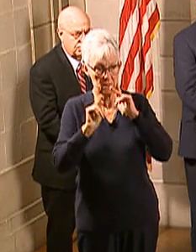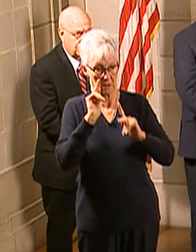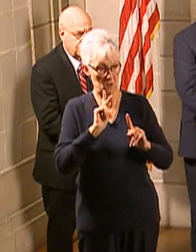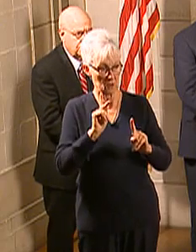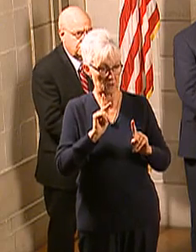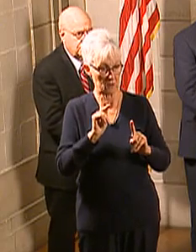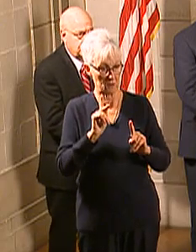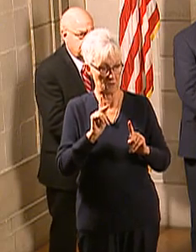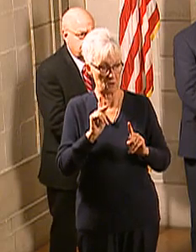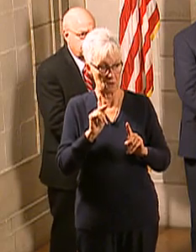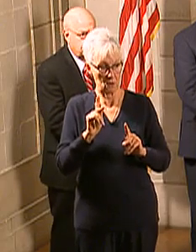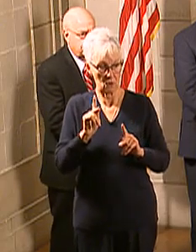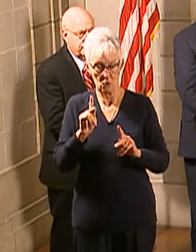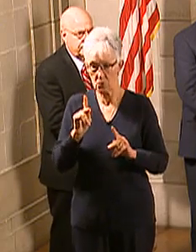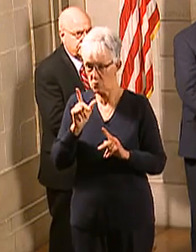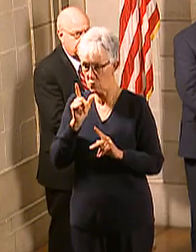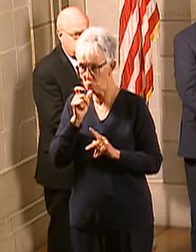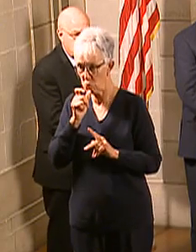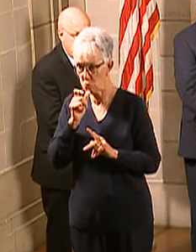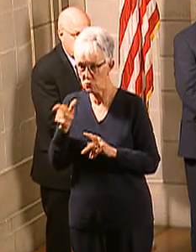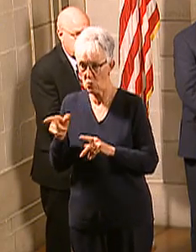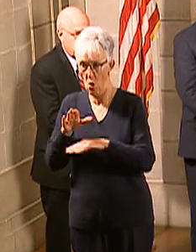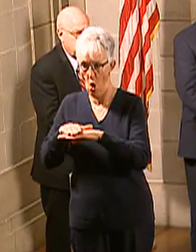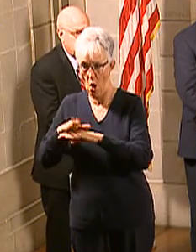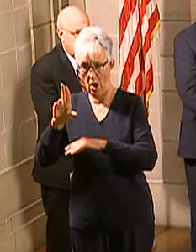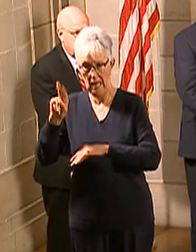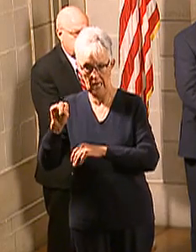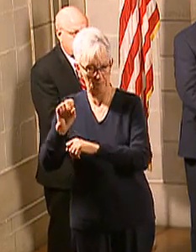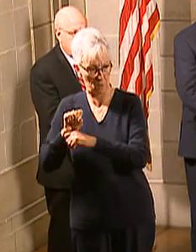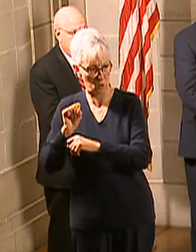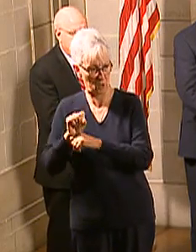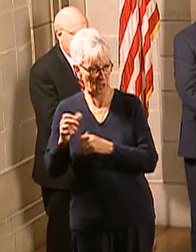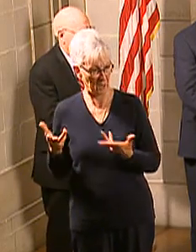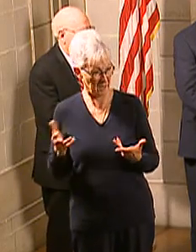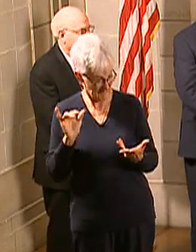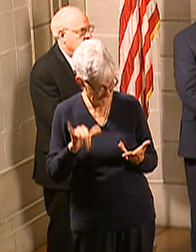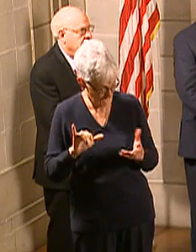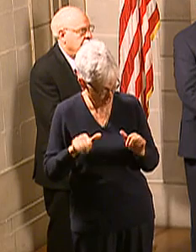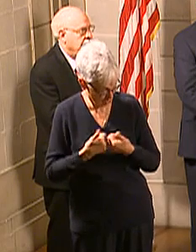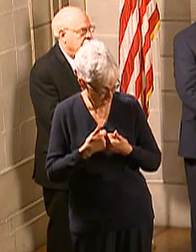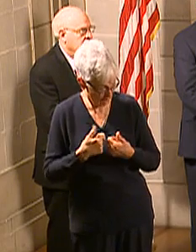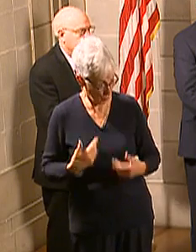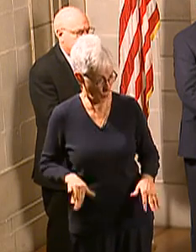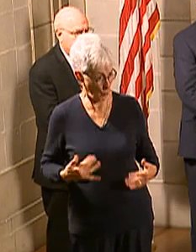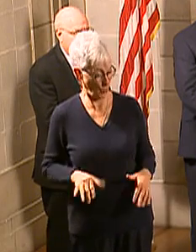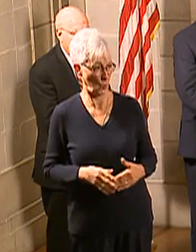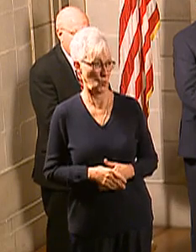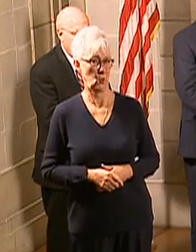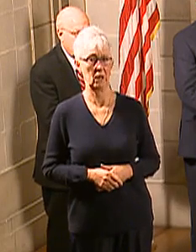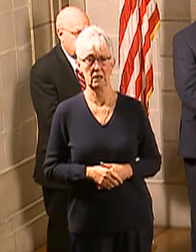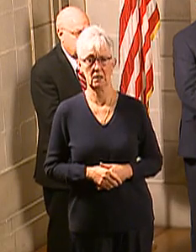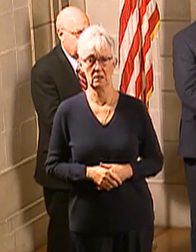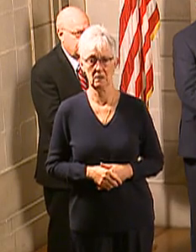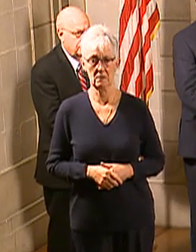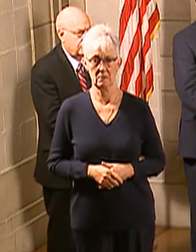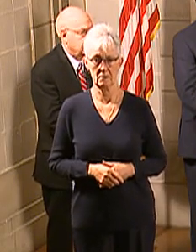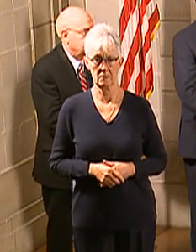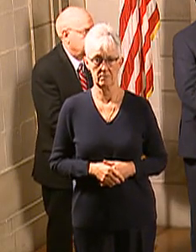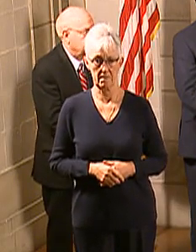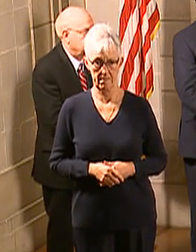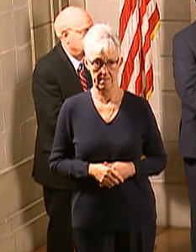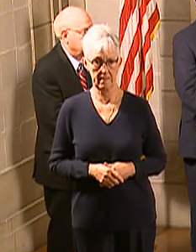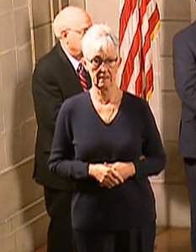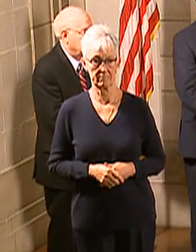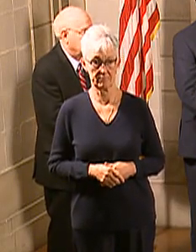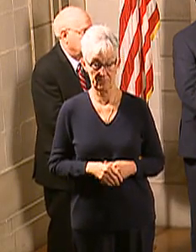unemployment on that end, aside from the apprenticeships and whatnot. How much of a challenge is that? So the question is, with 1.9% unemployment, is it possible for